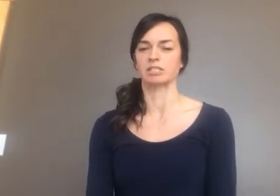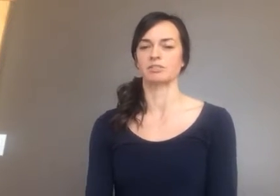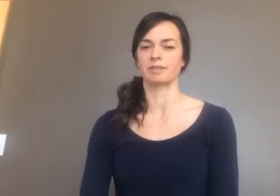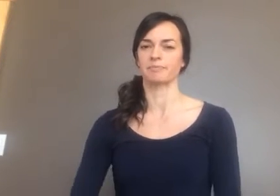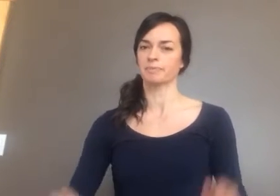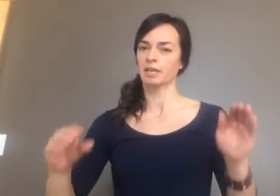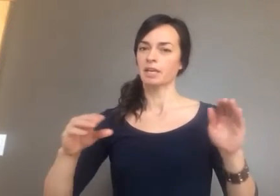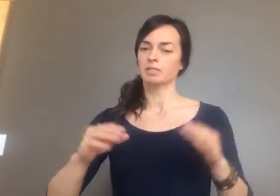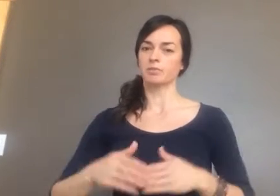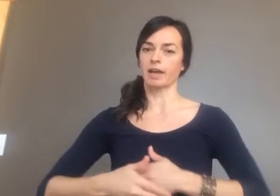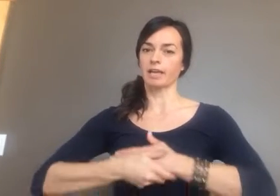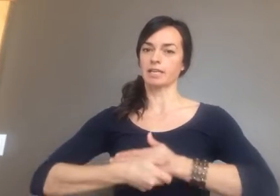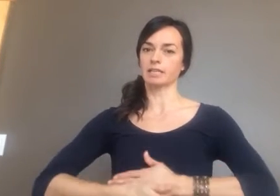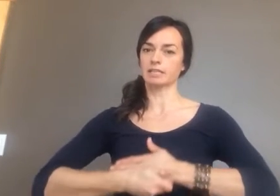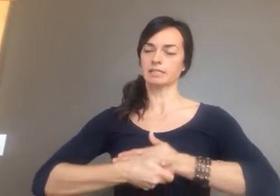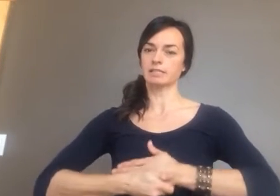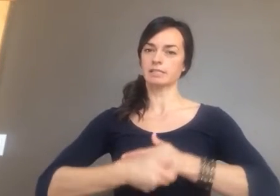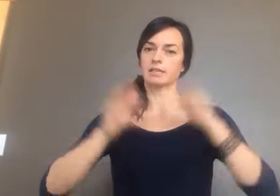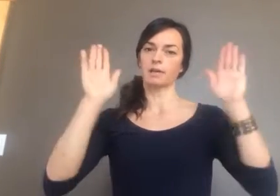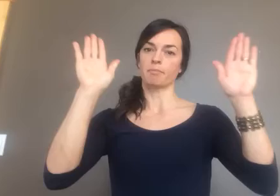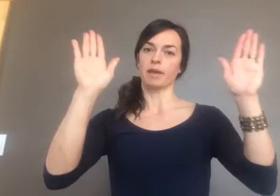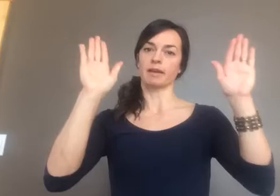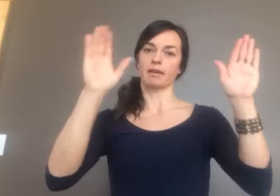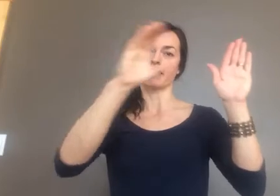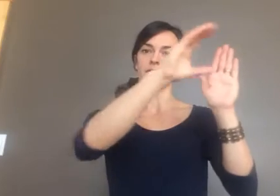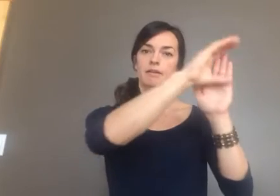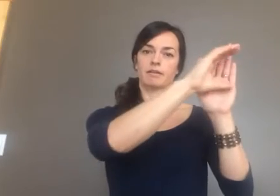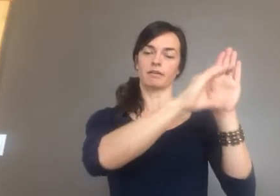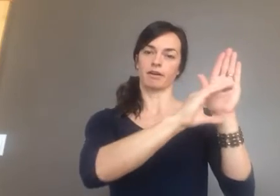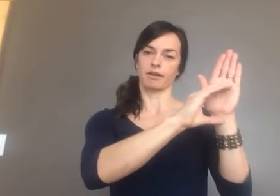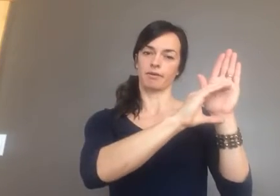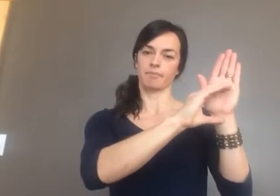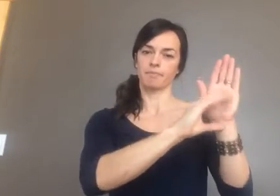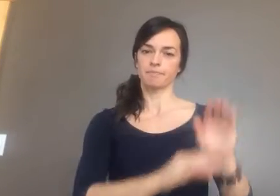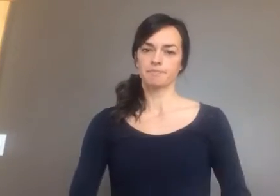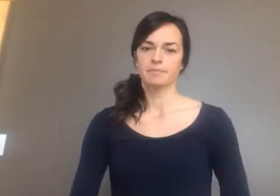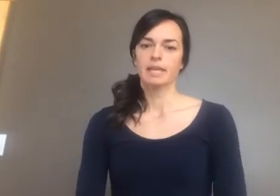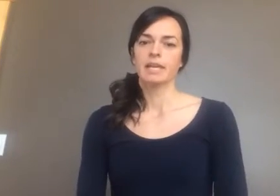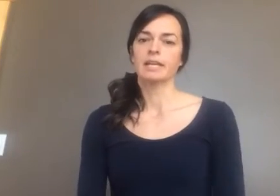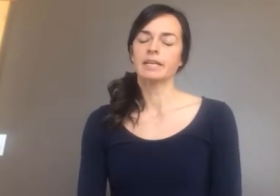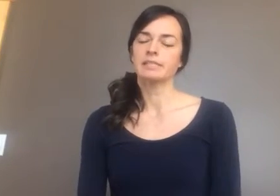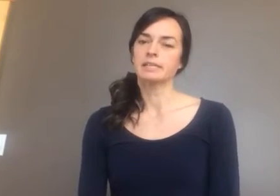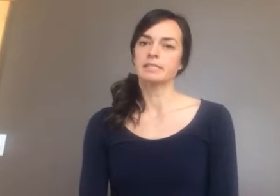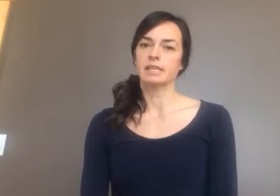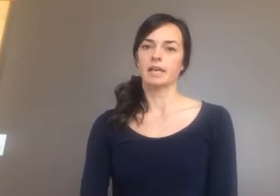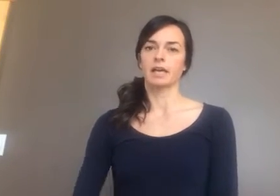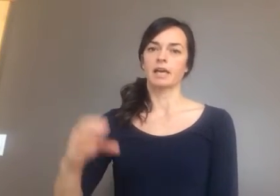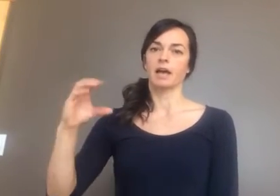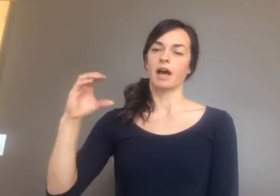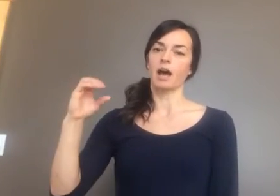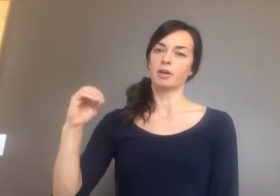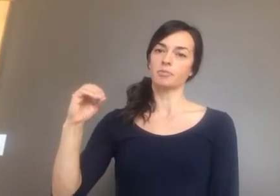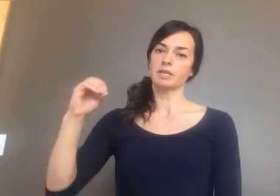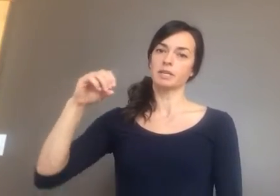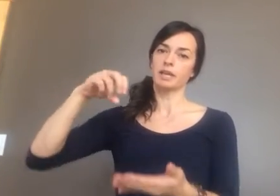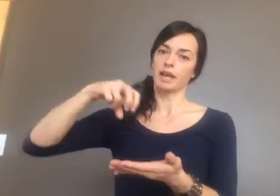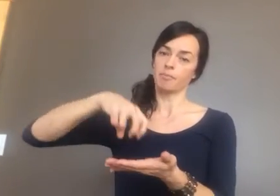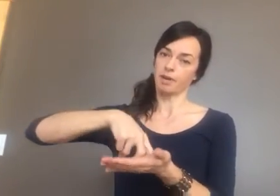history. So we've got England's Magna Carta. Next is the Ottoman